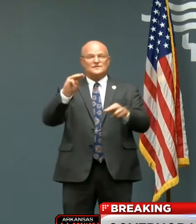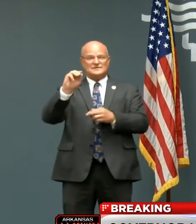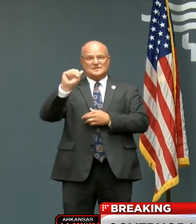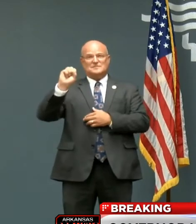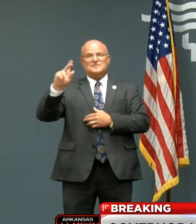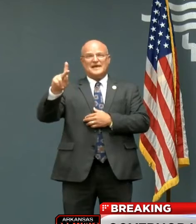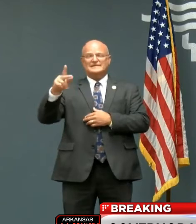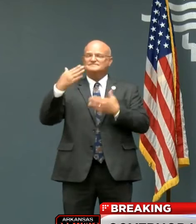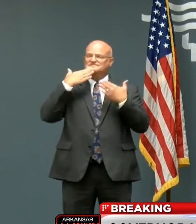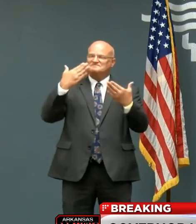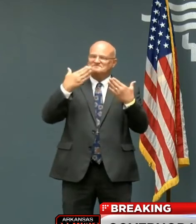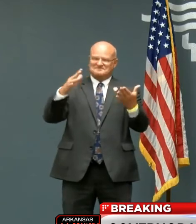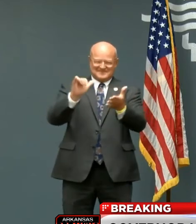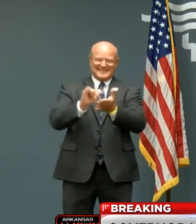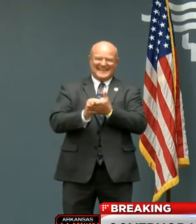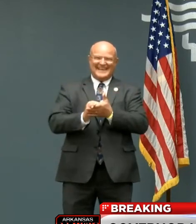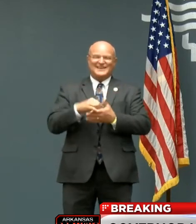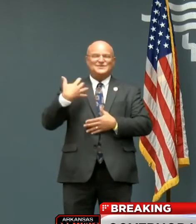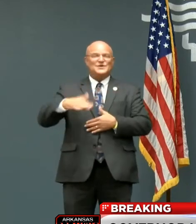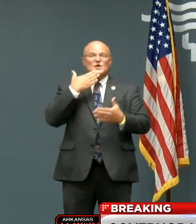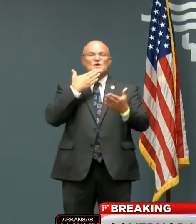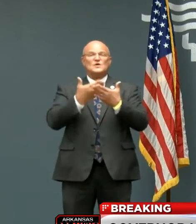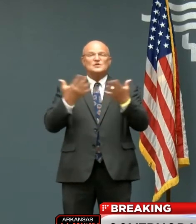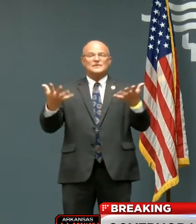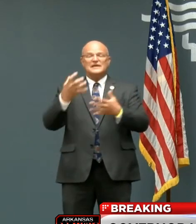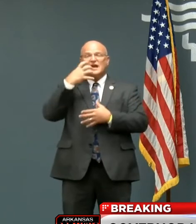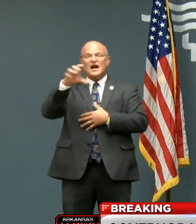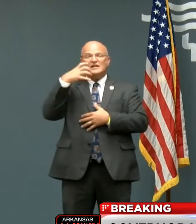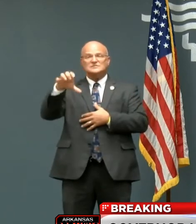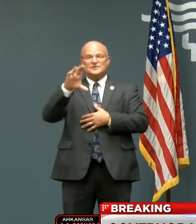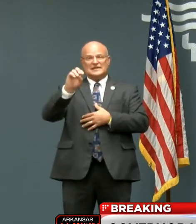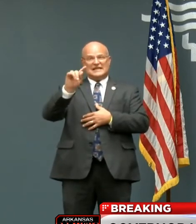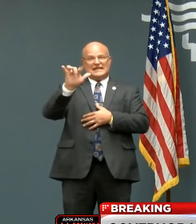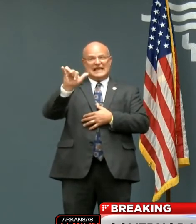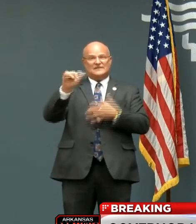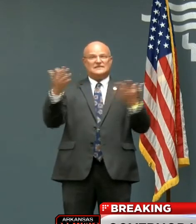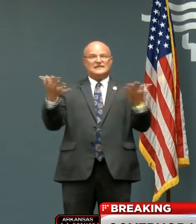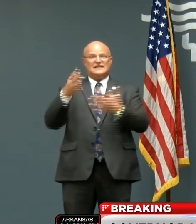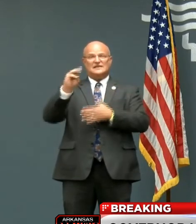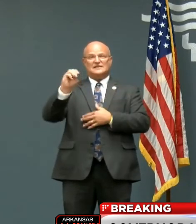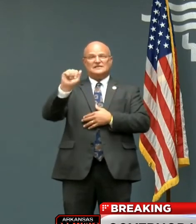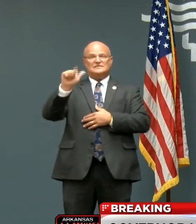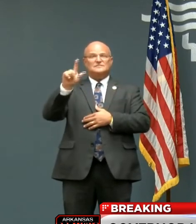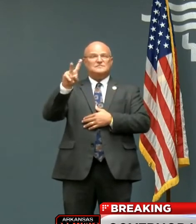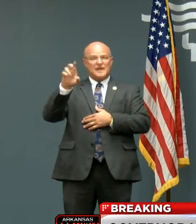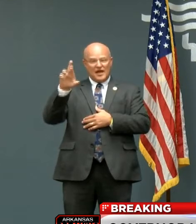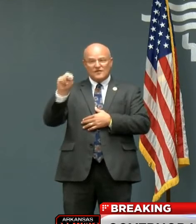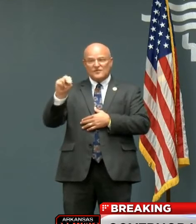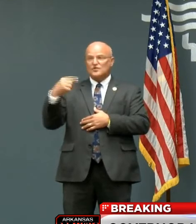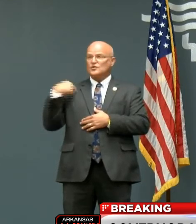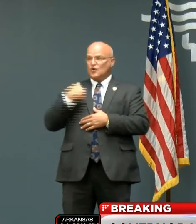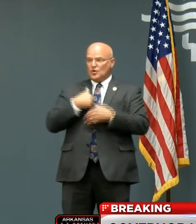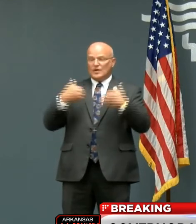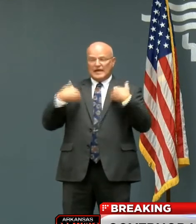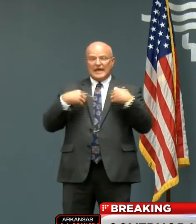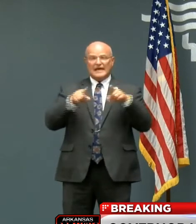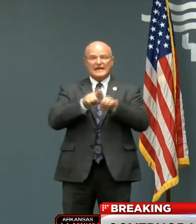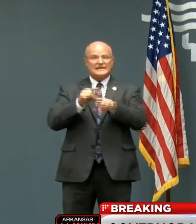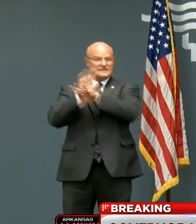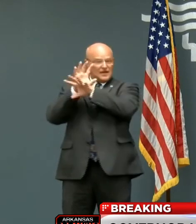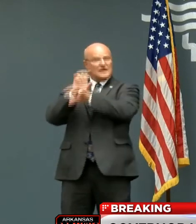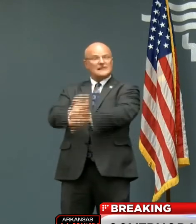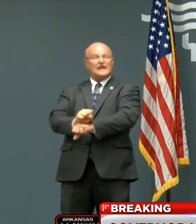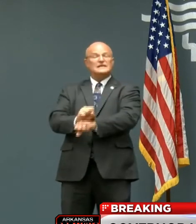which I much appreciate. It is good to be in Hot Spring County here in Malvern today, and we had, as is our